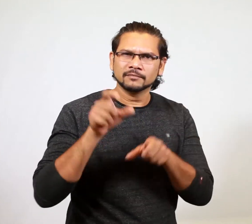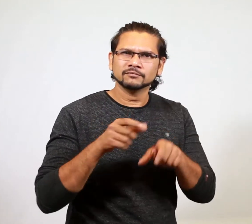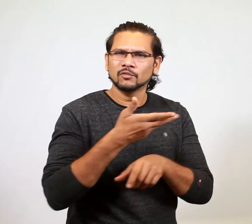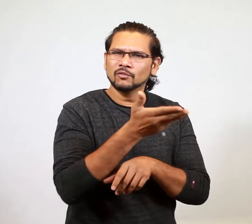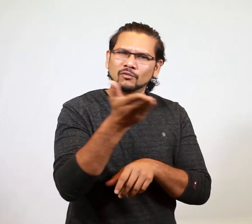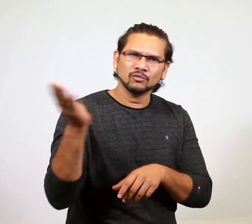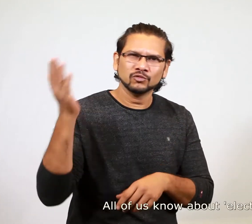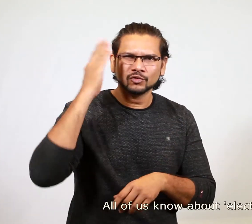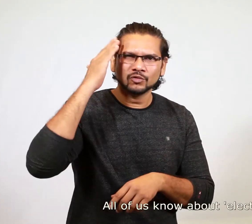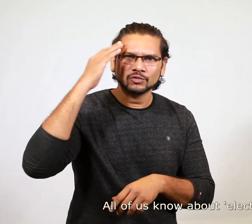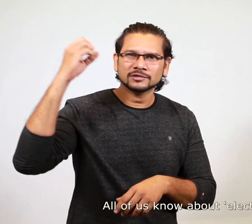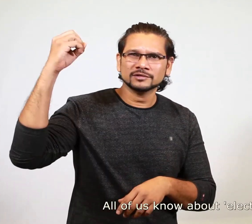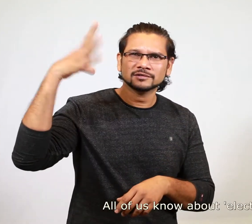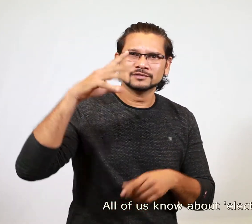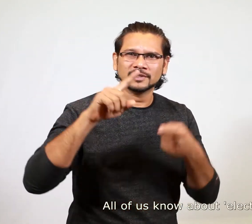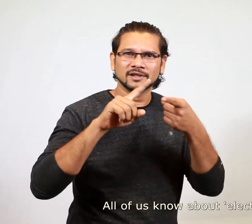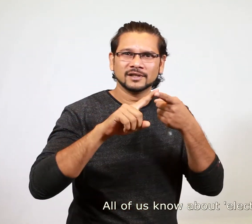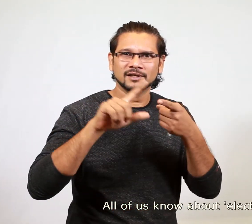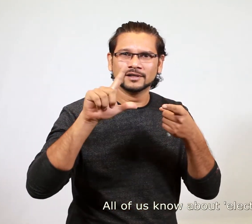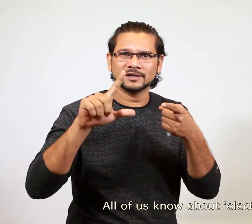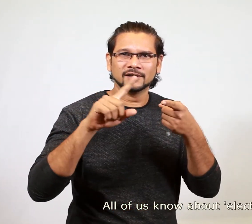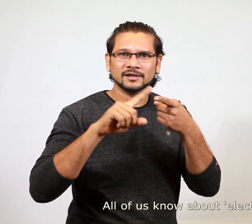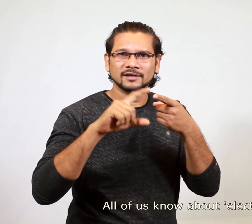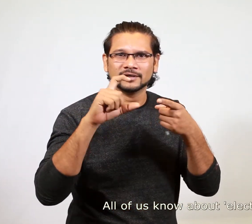All of us know about electricity.